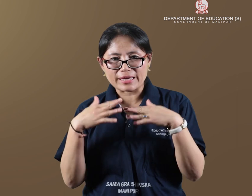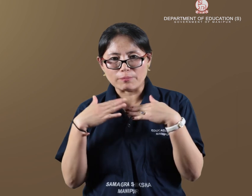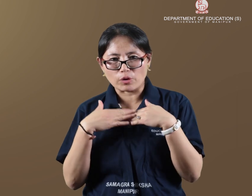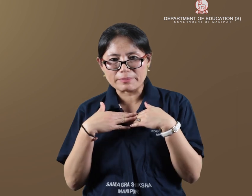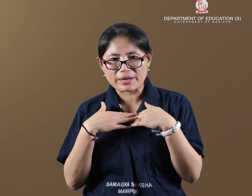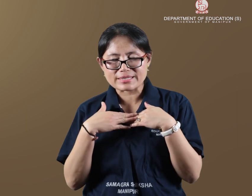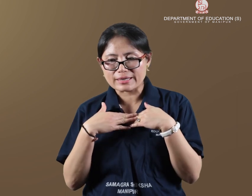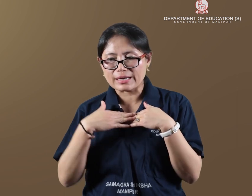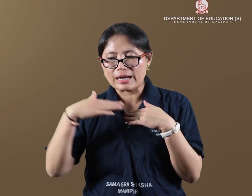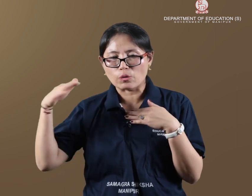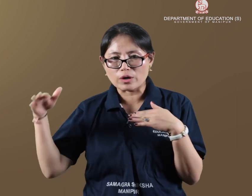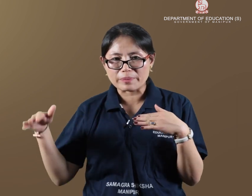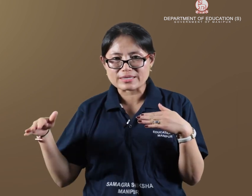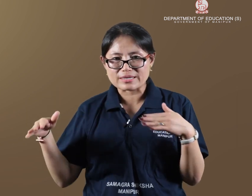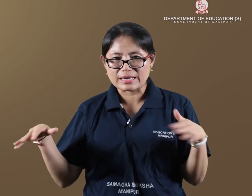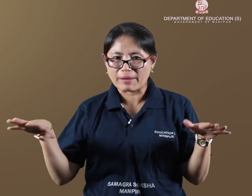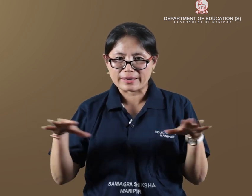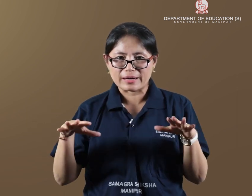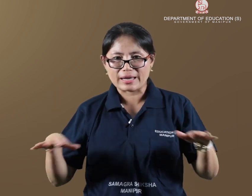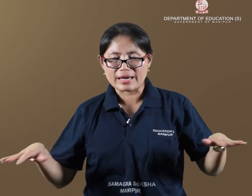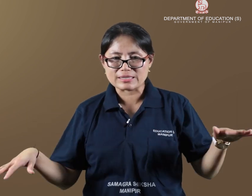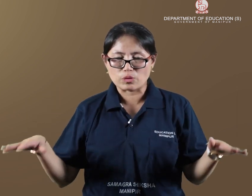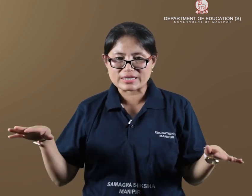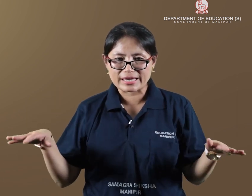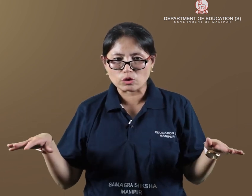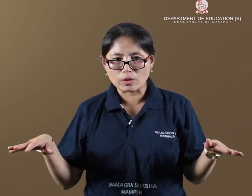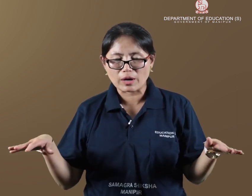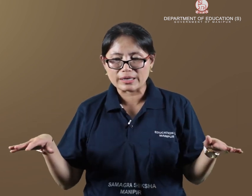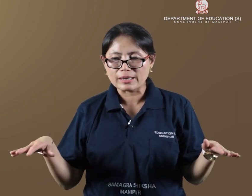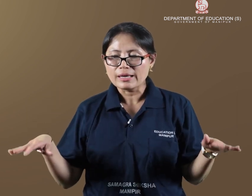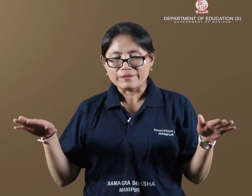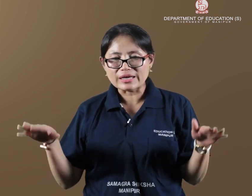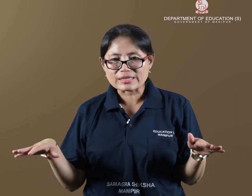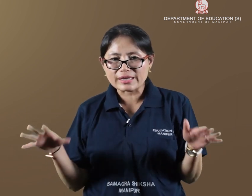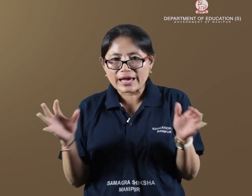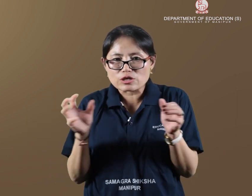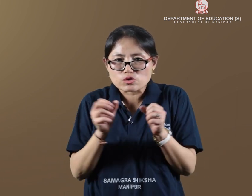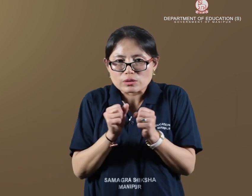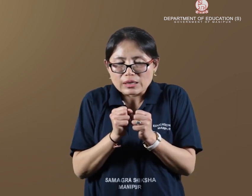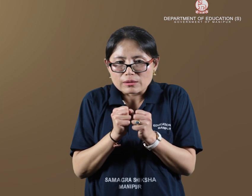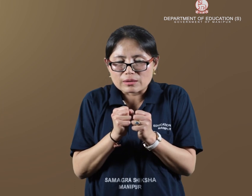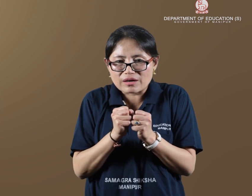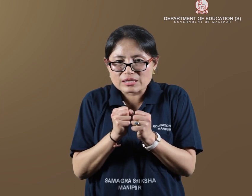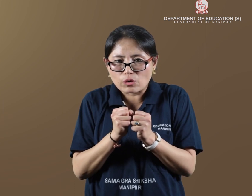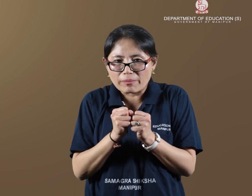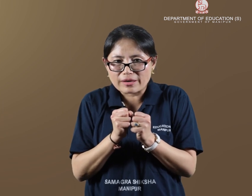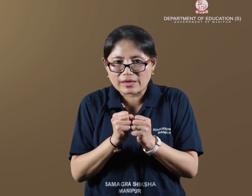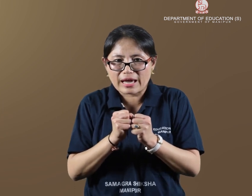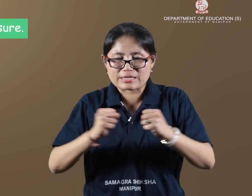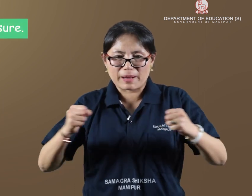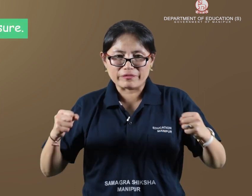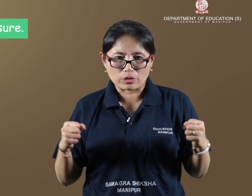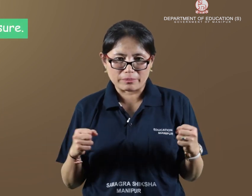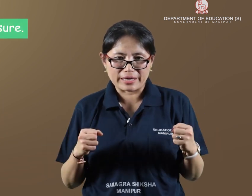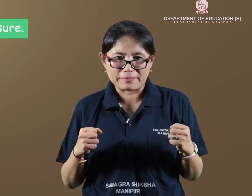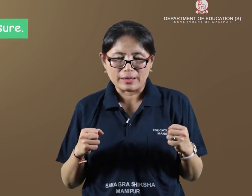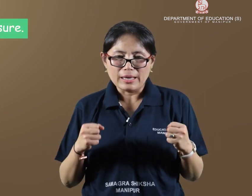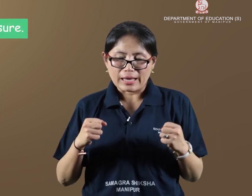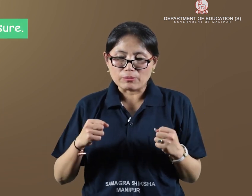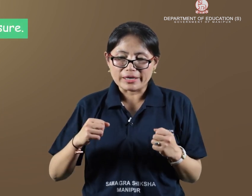body pressure ga outward pressure ga manar kan ai se withstand to wani na traga de ai crust to romba yantra expand to romba yaiba admain to